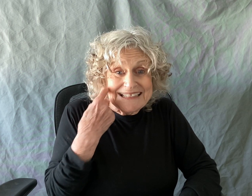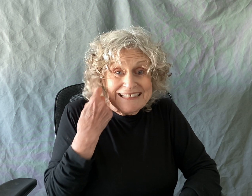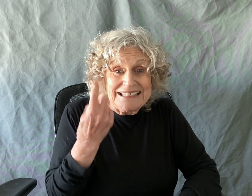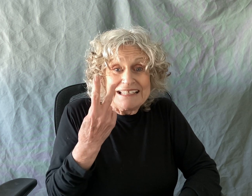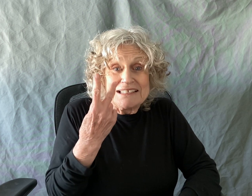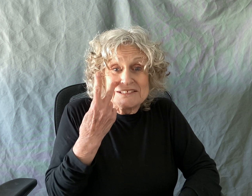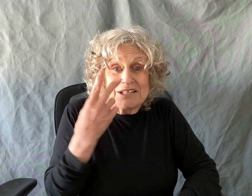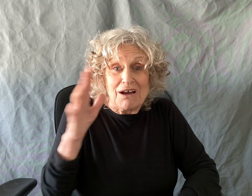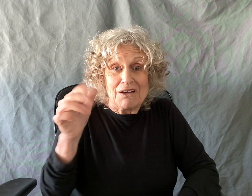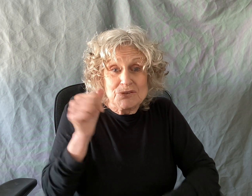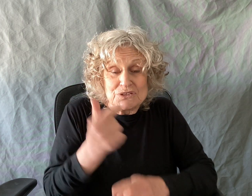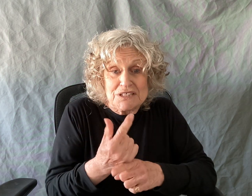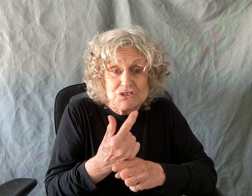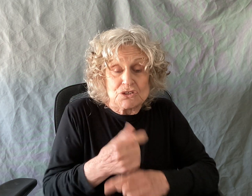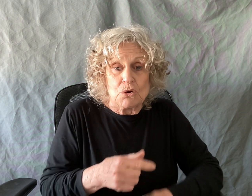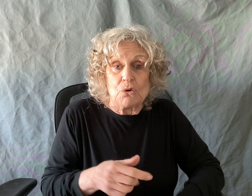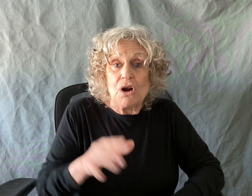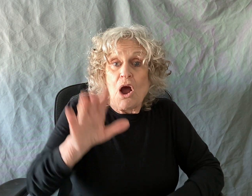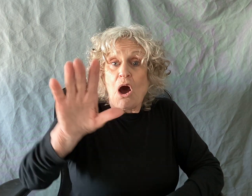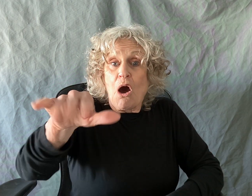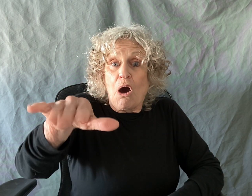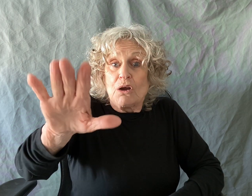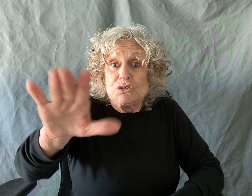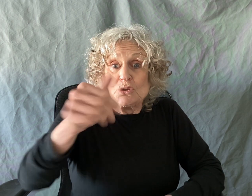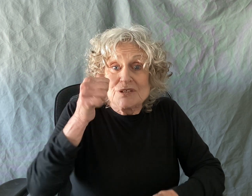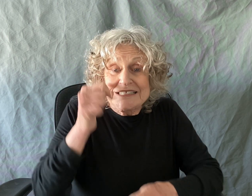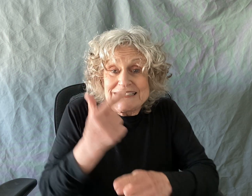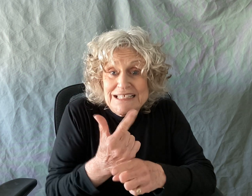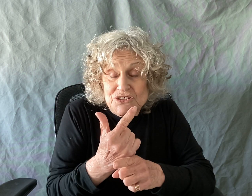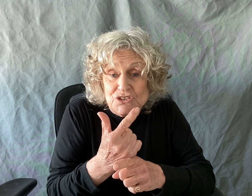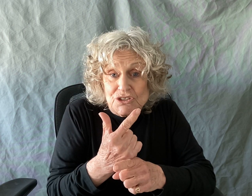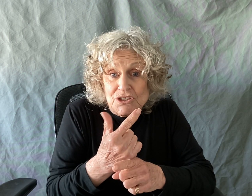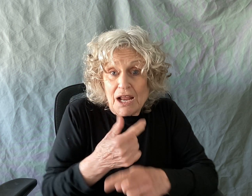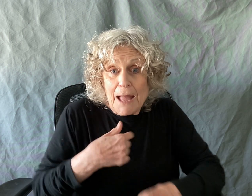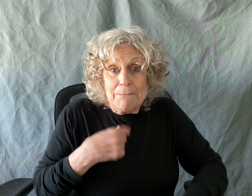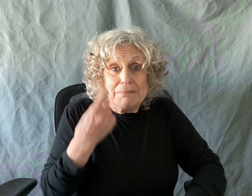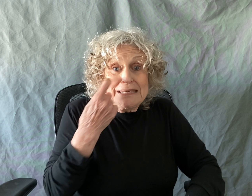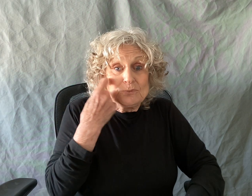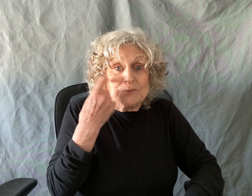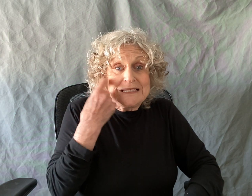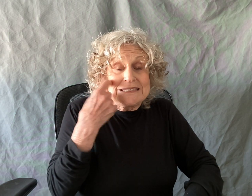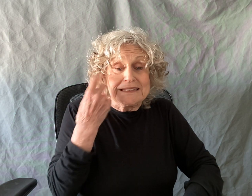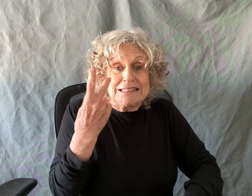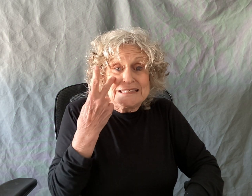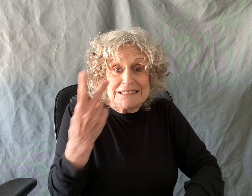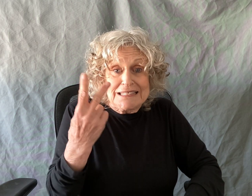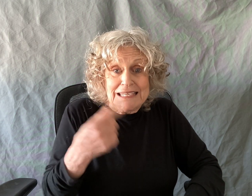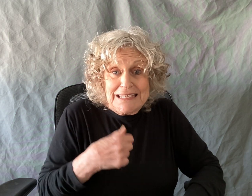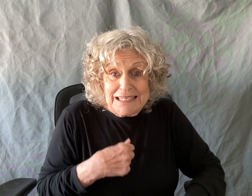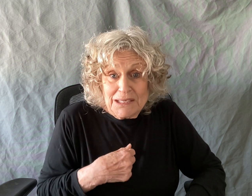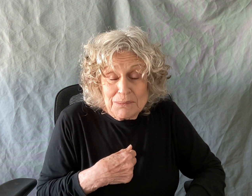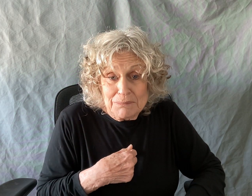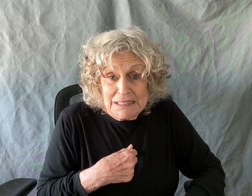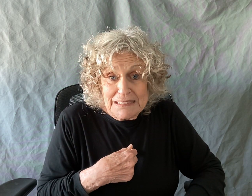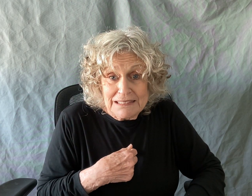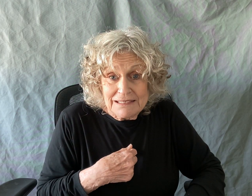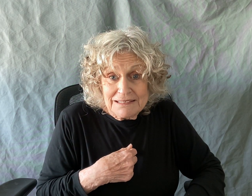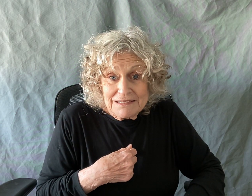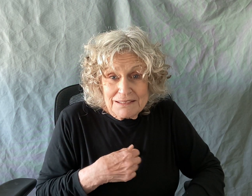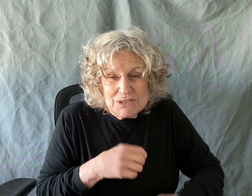Recently saw your sister, or your sister me recently see me. So